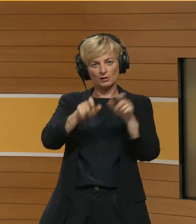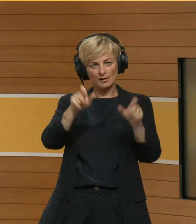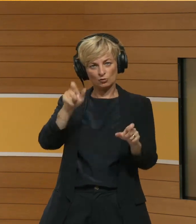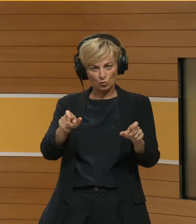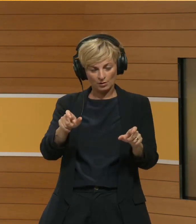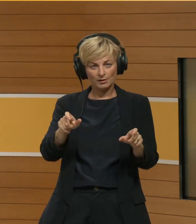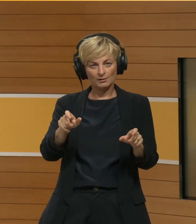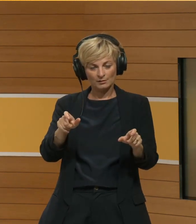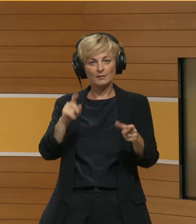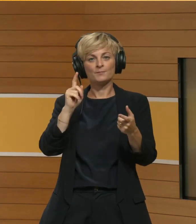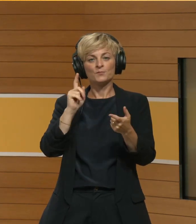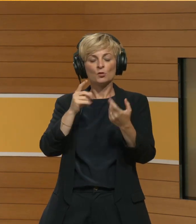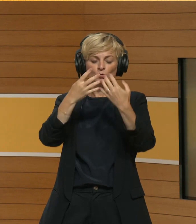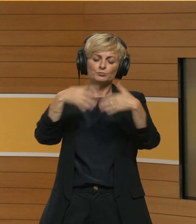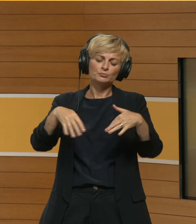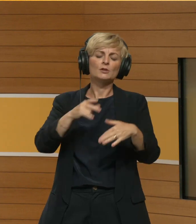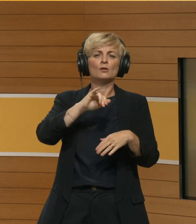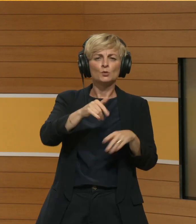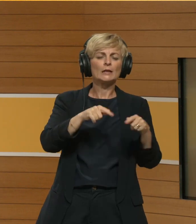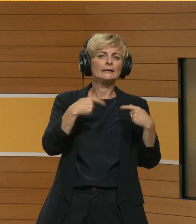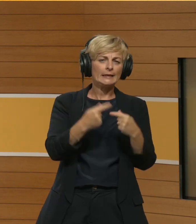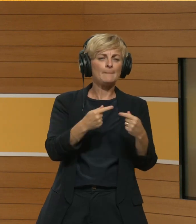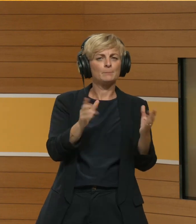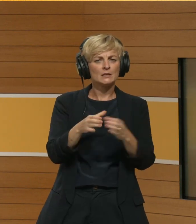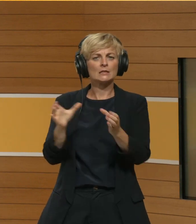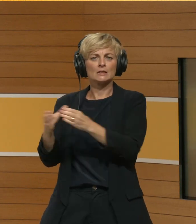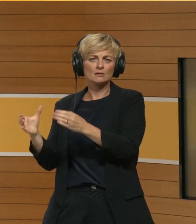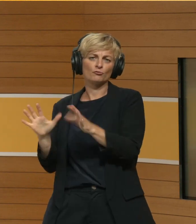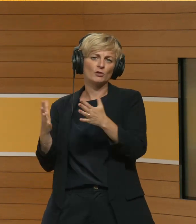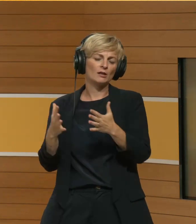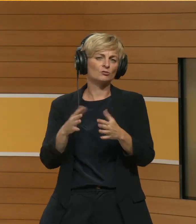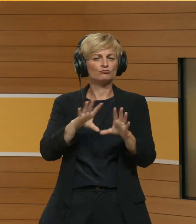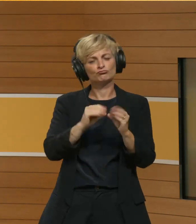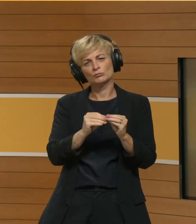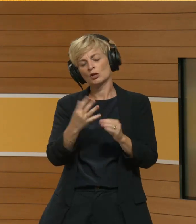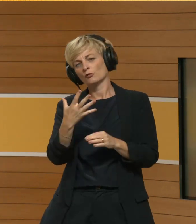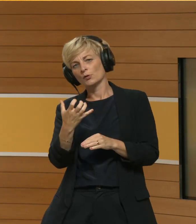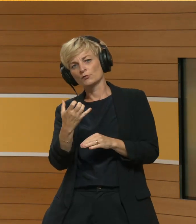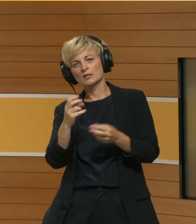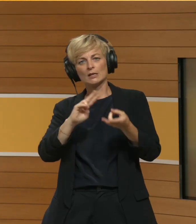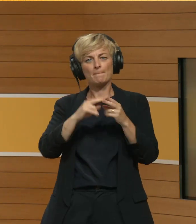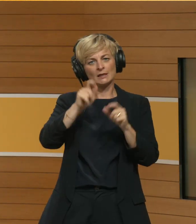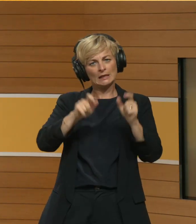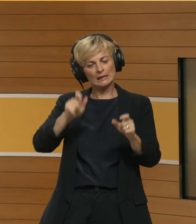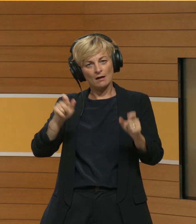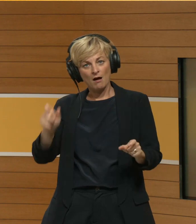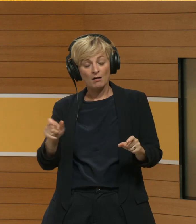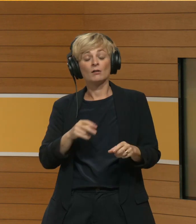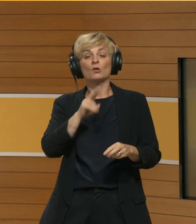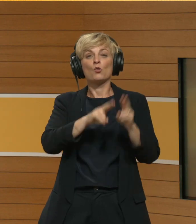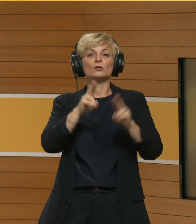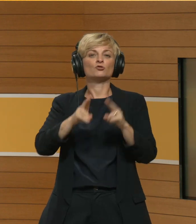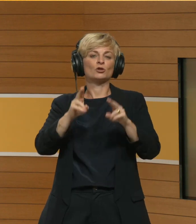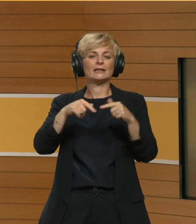teams with more about 50 members in the different project teams. But we have had 3